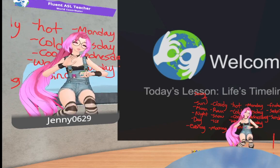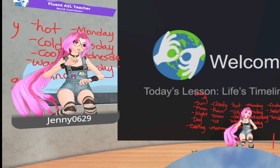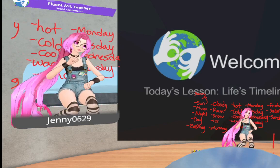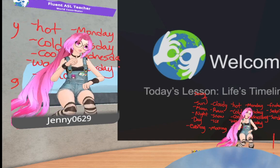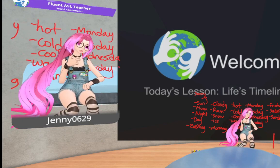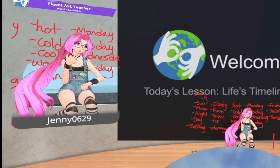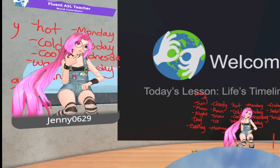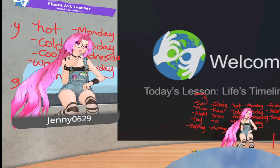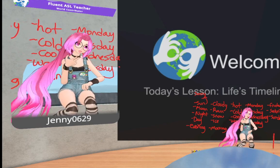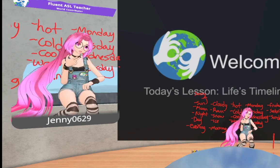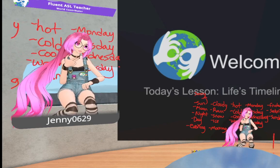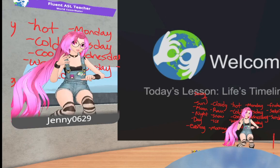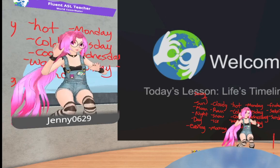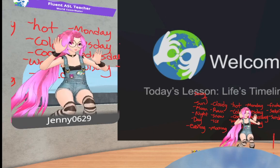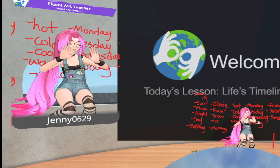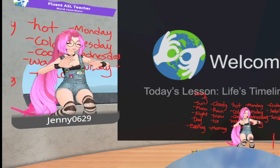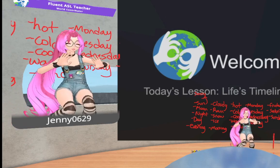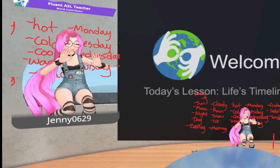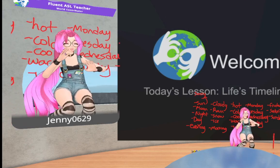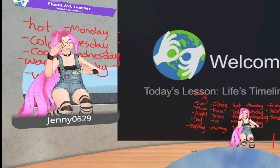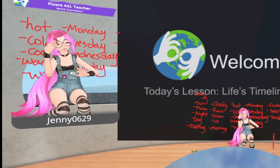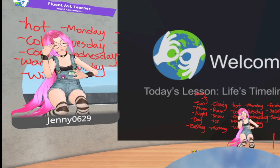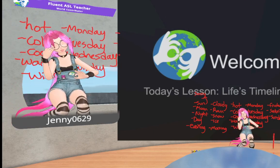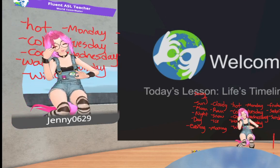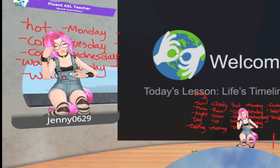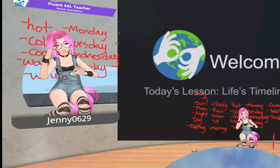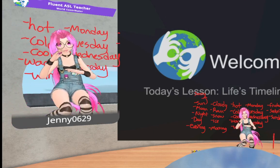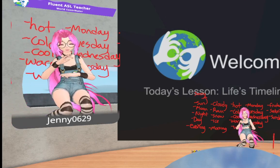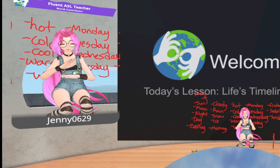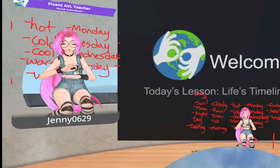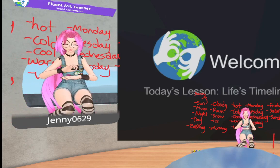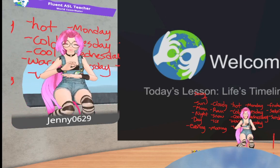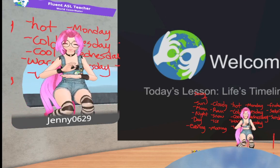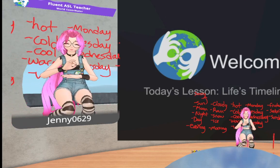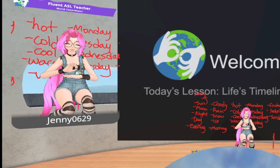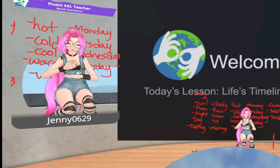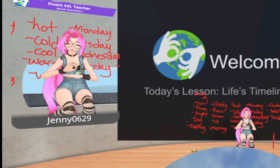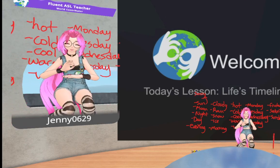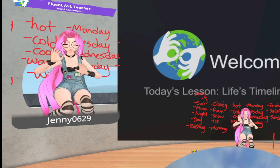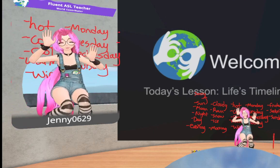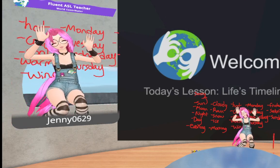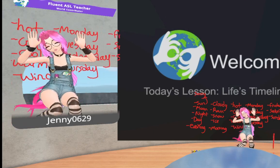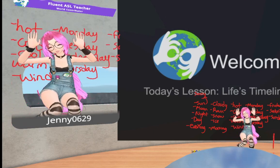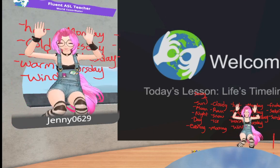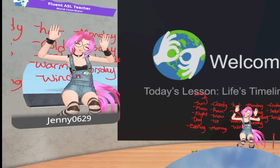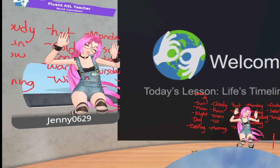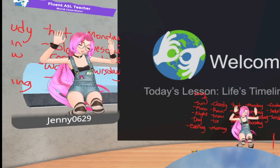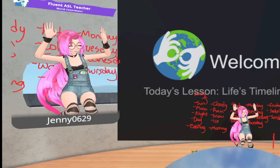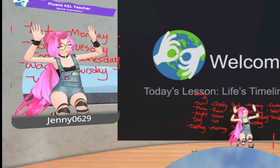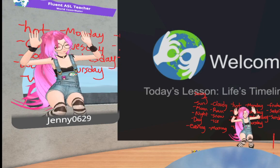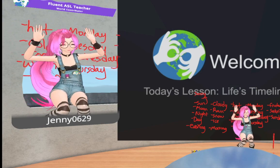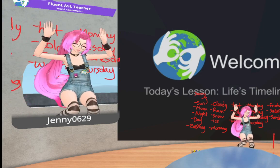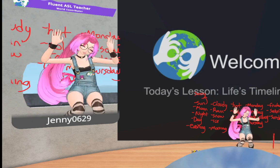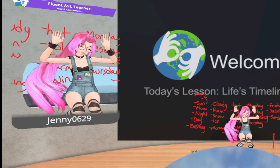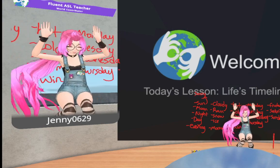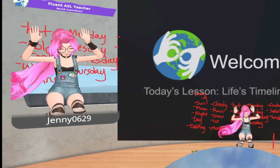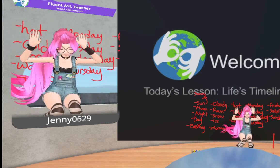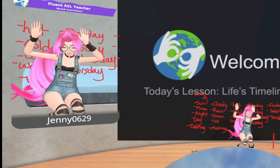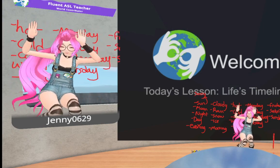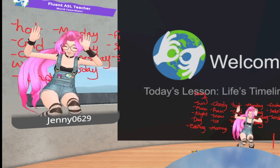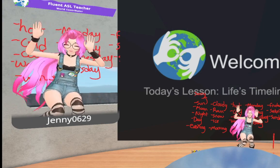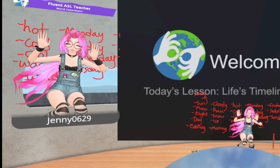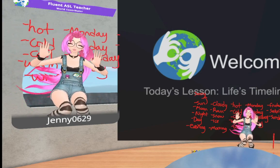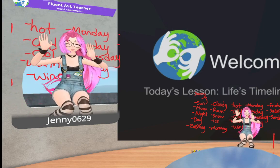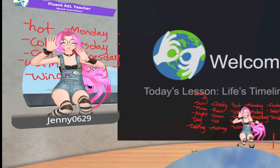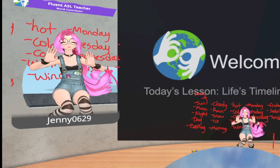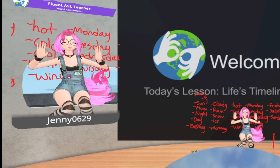Because this is probably the only weird one, obviously. This is because if you think about church, people singing to Jesus.